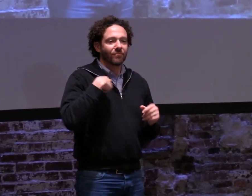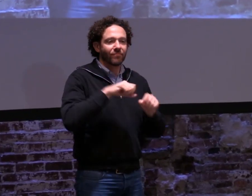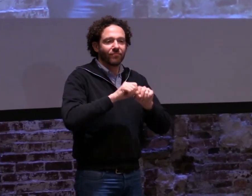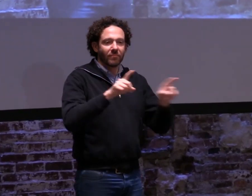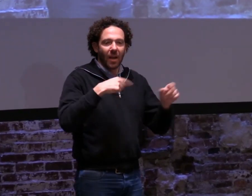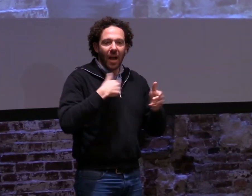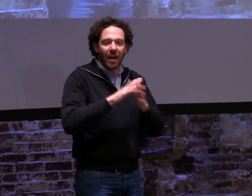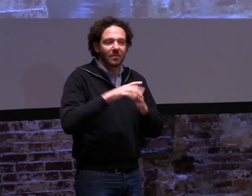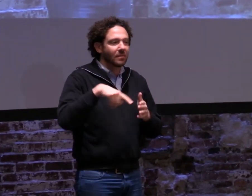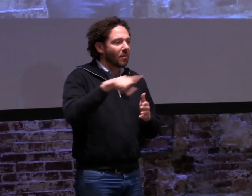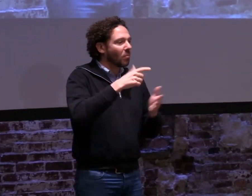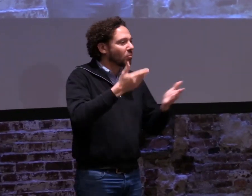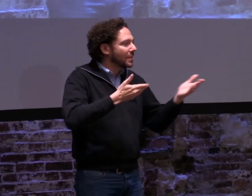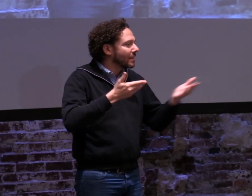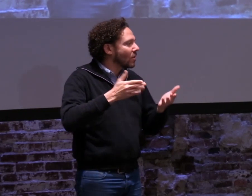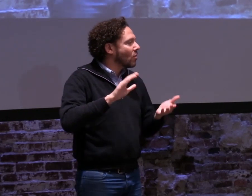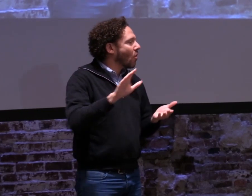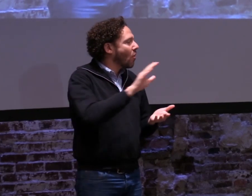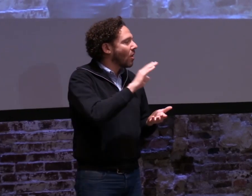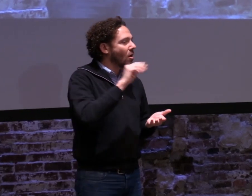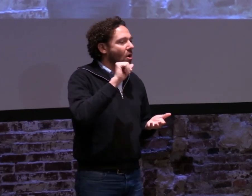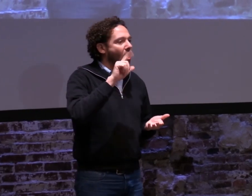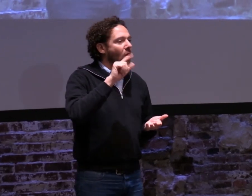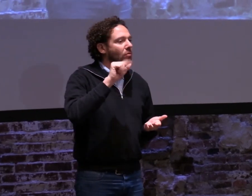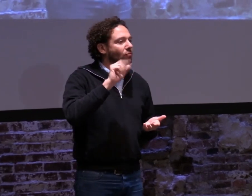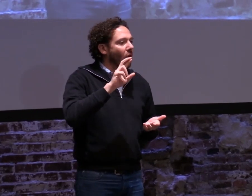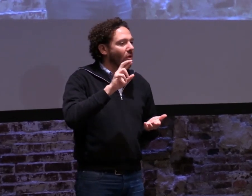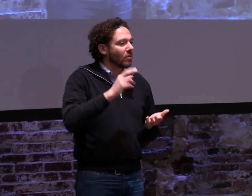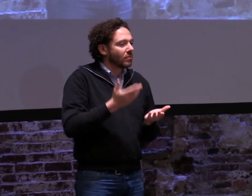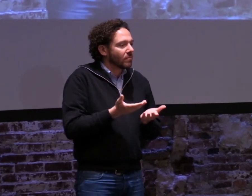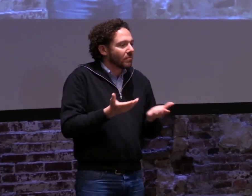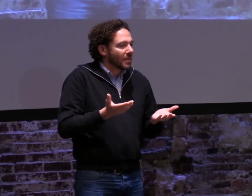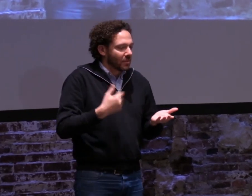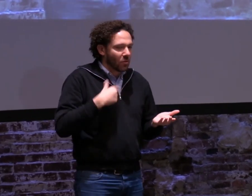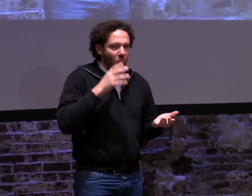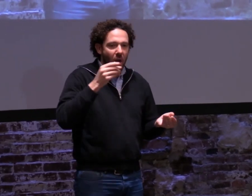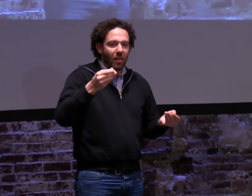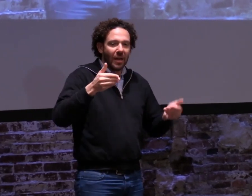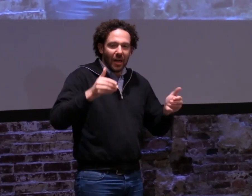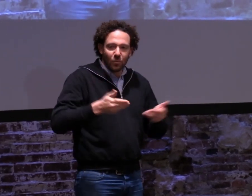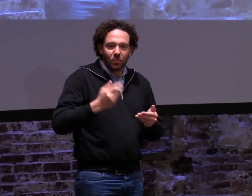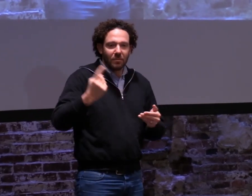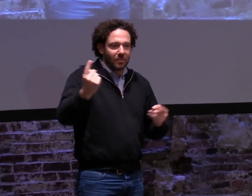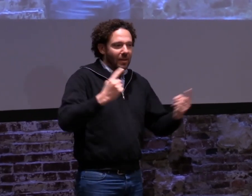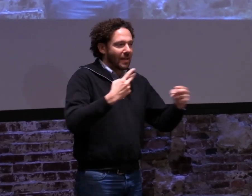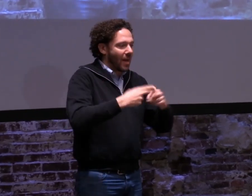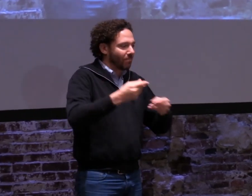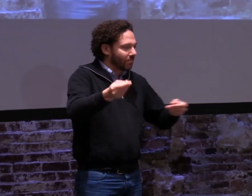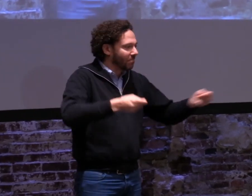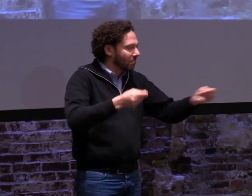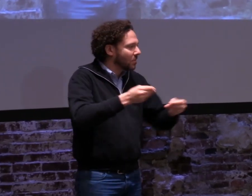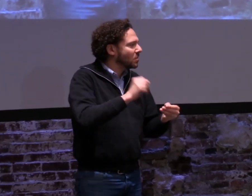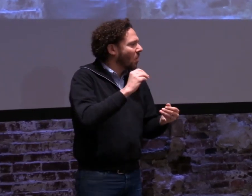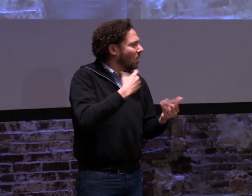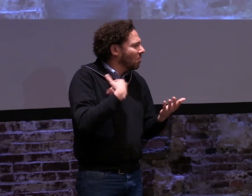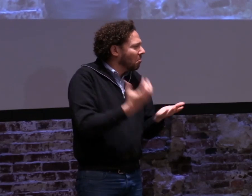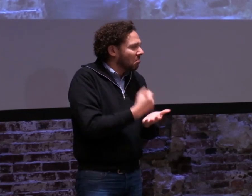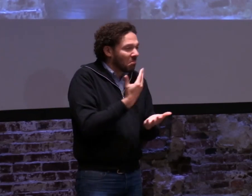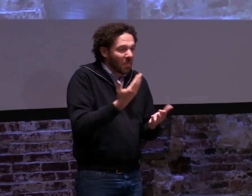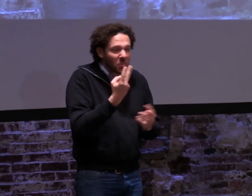So we'll begin with a ritual of a sorts. We asked you to bring some artifact, something